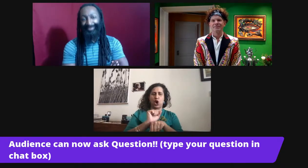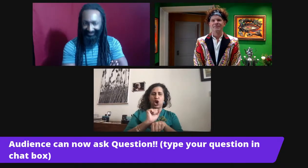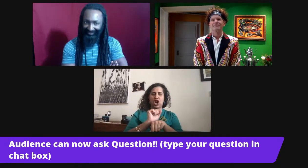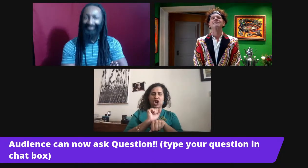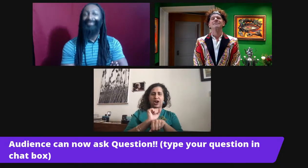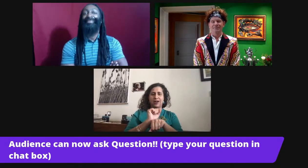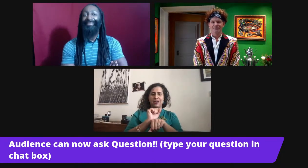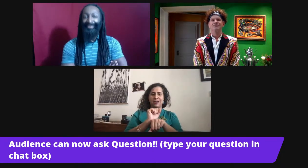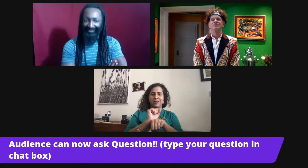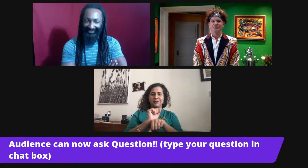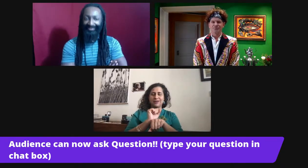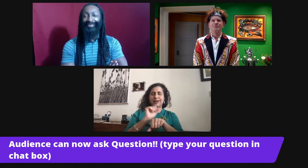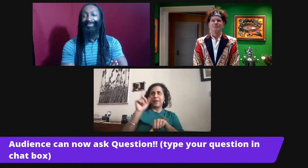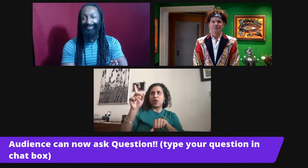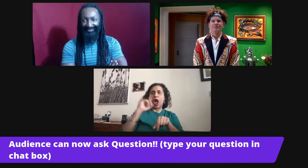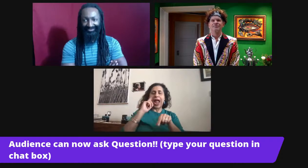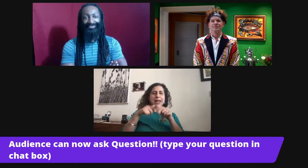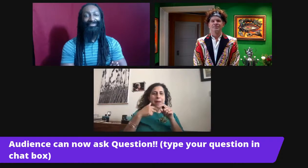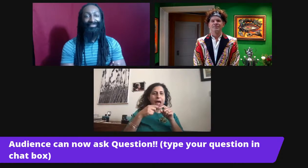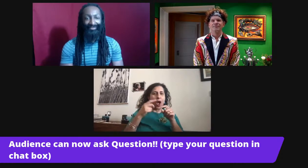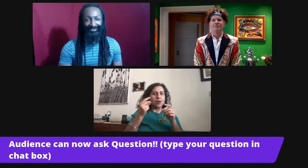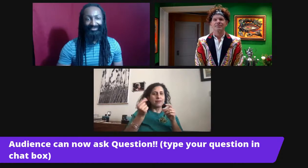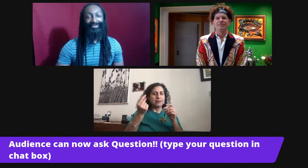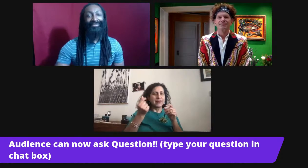Especially with impressionist work.